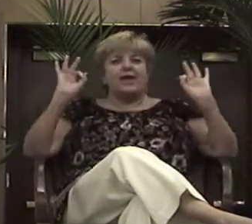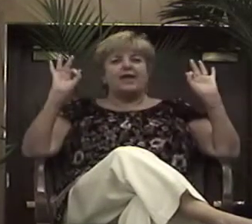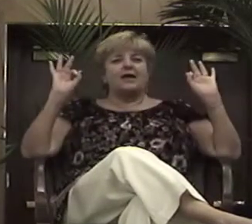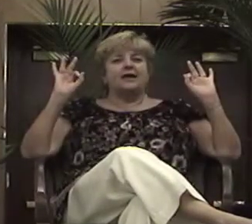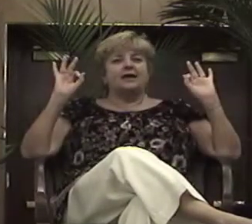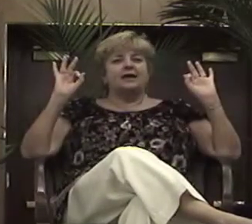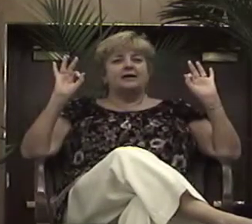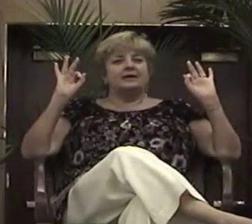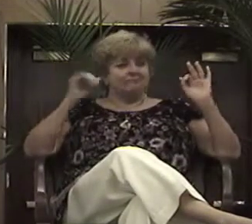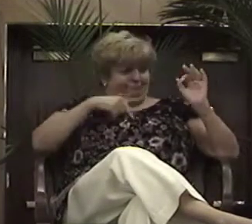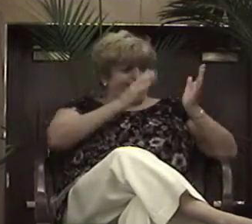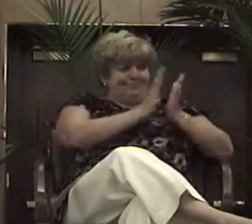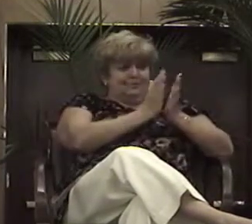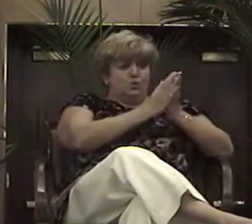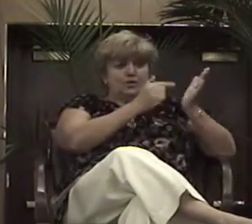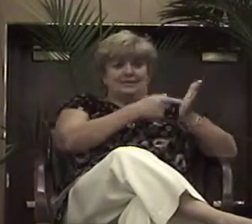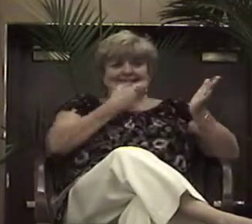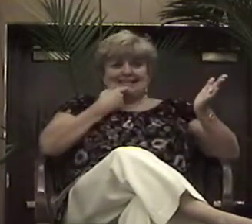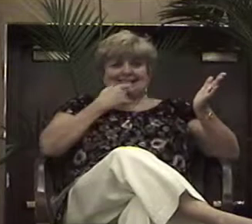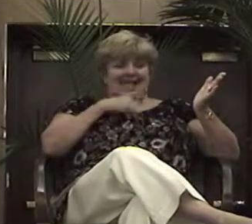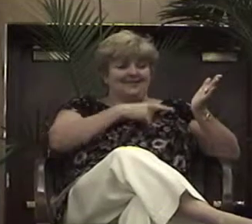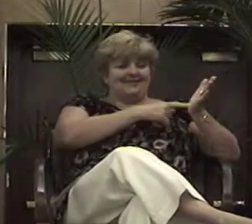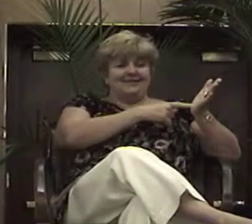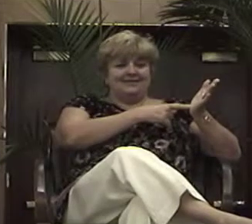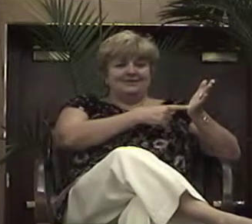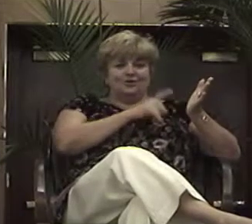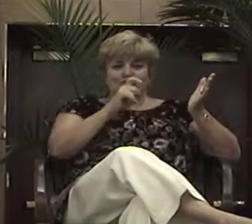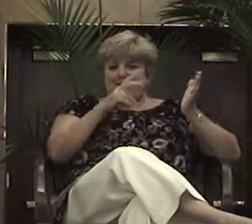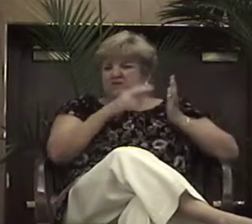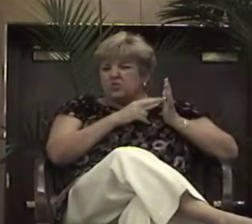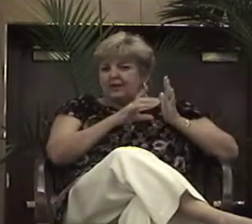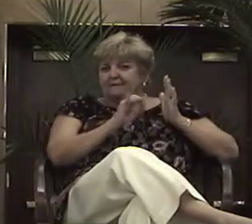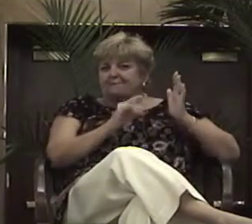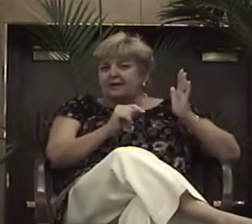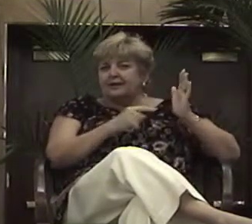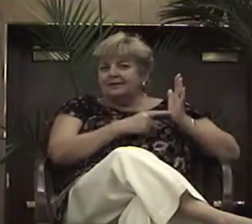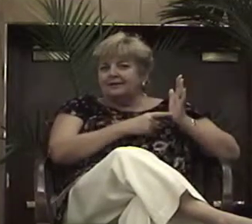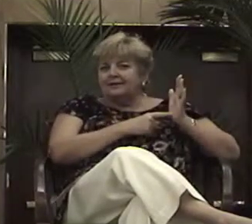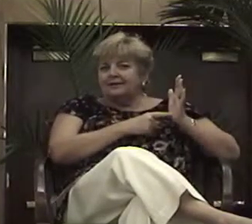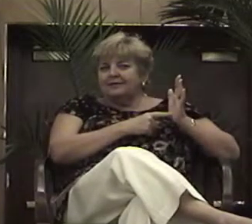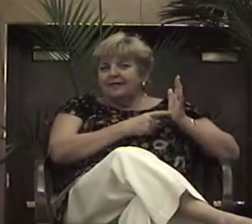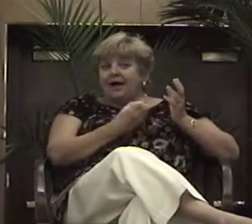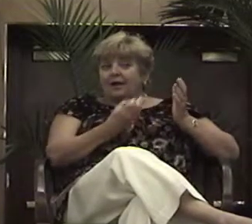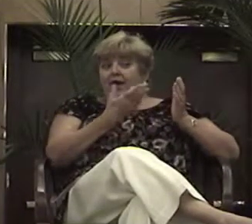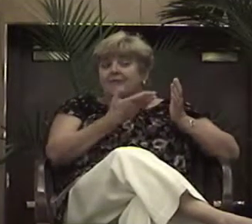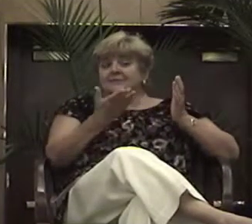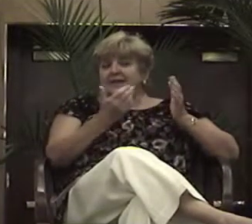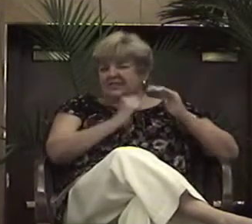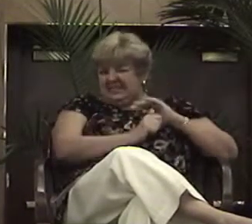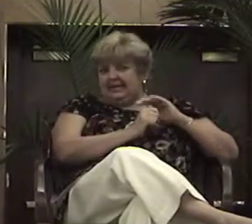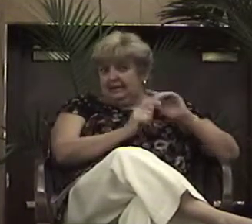in the book. You just got to read and find it. A lot of this stuff is hidden, but it's in it.